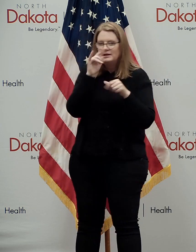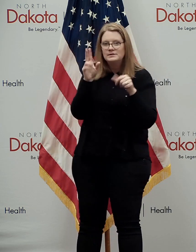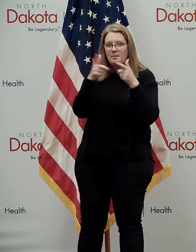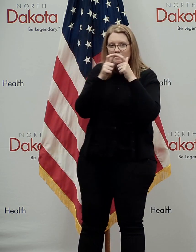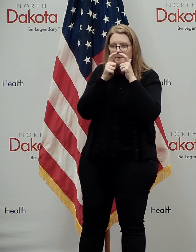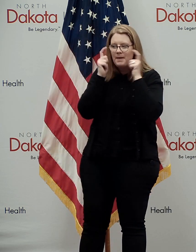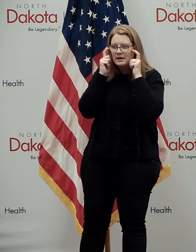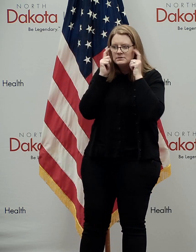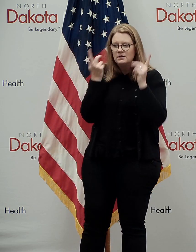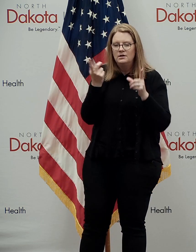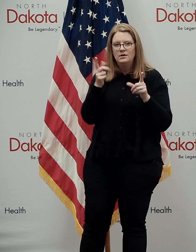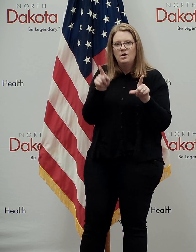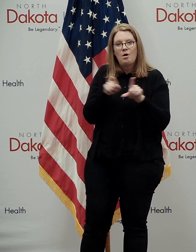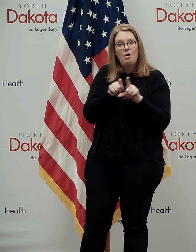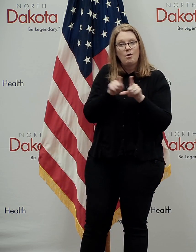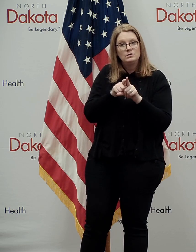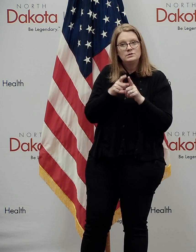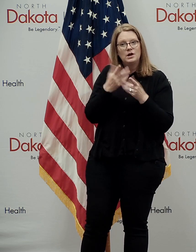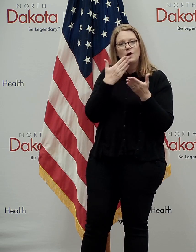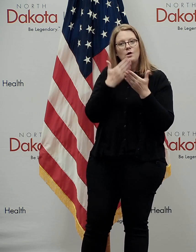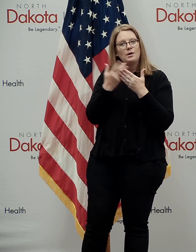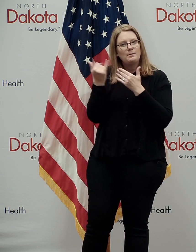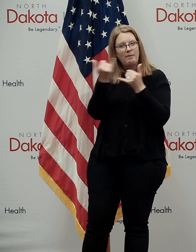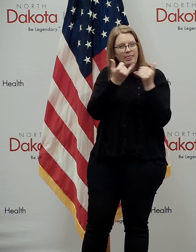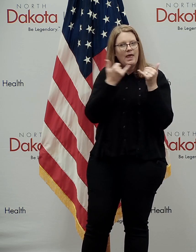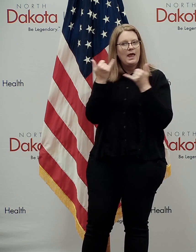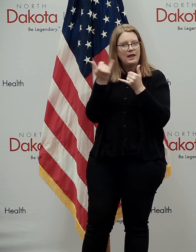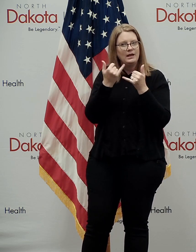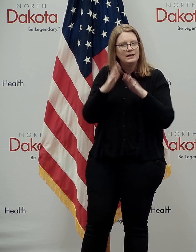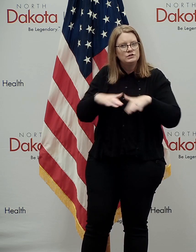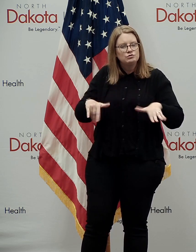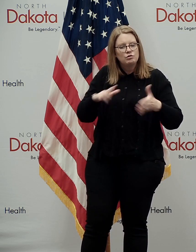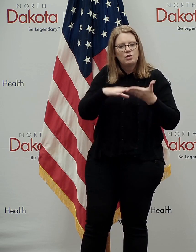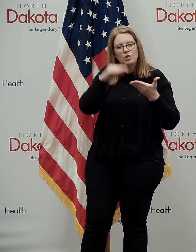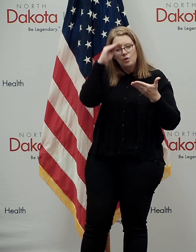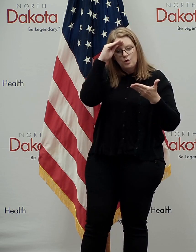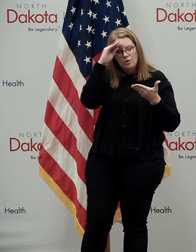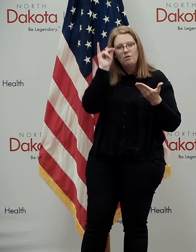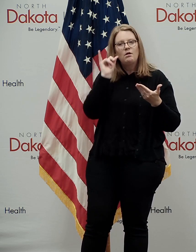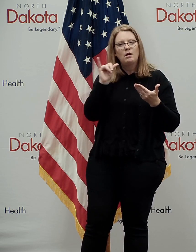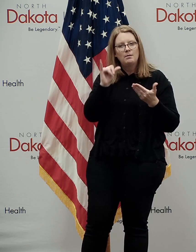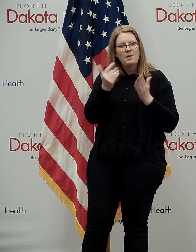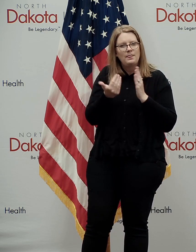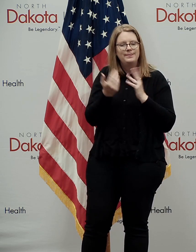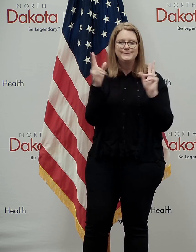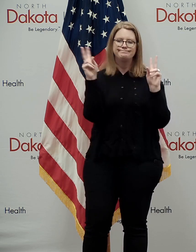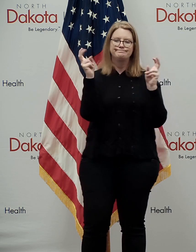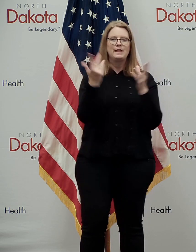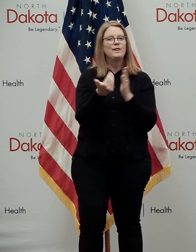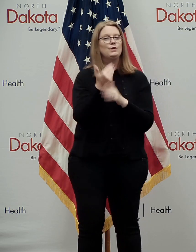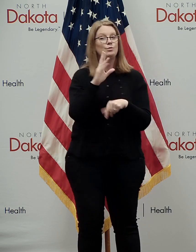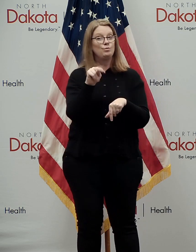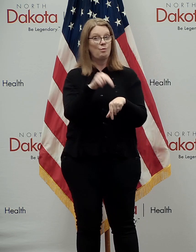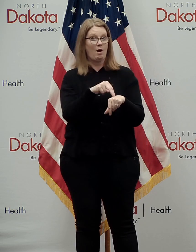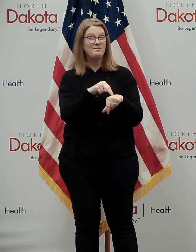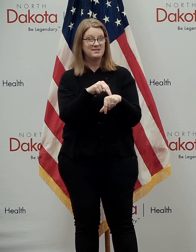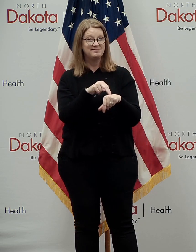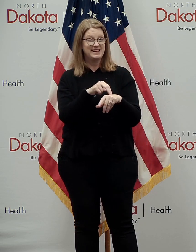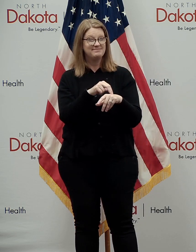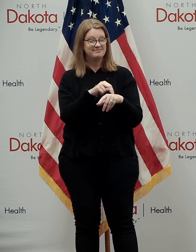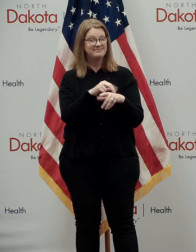Masks also are good play toys in this particular instance as children learn about the new normal that masks may be required